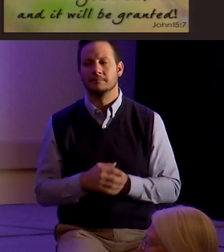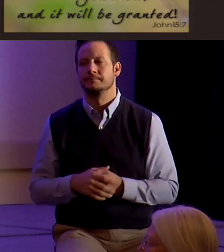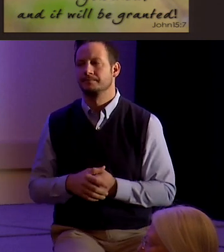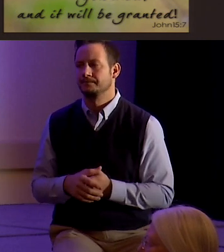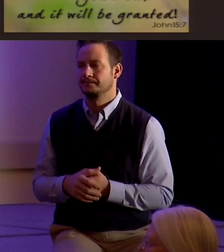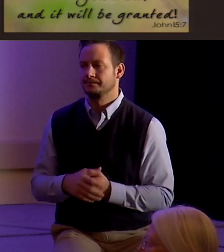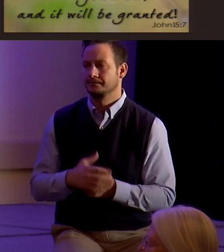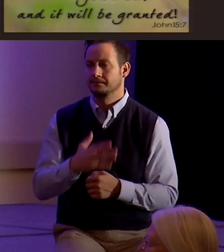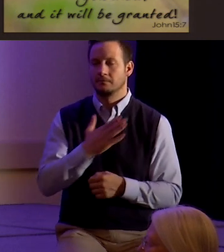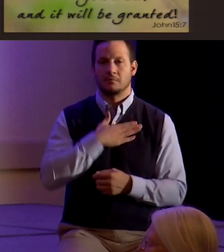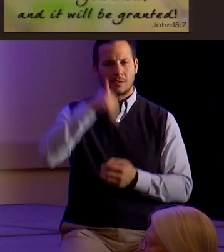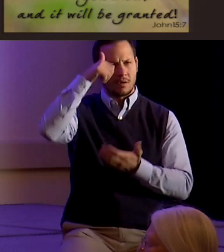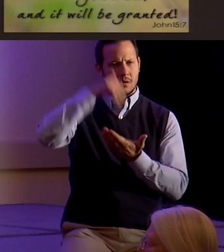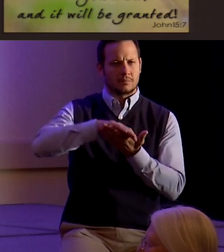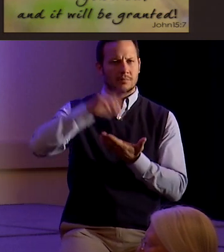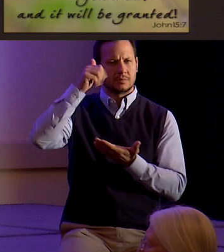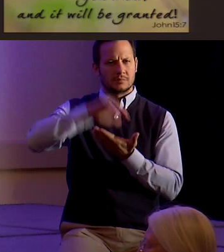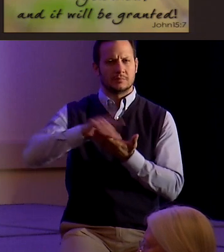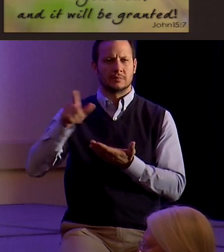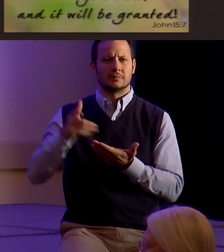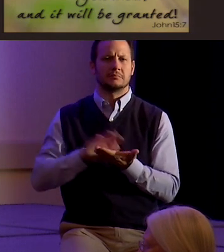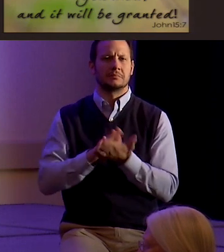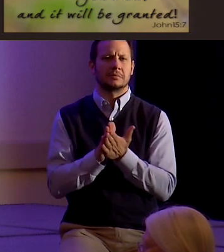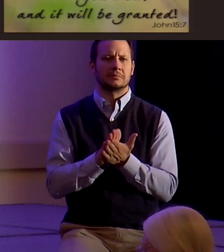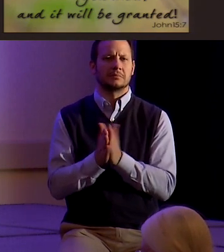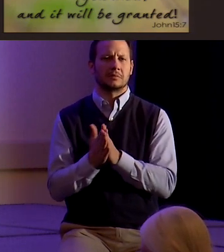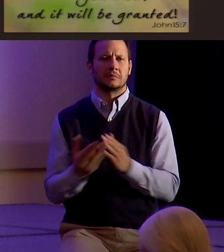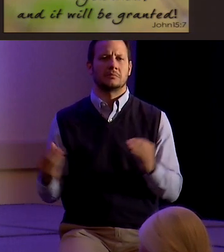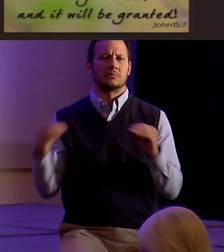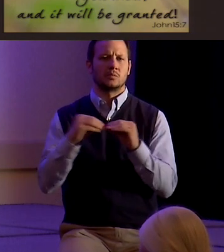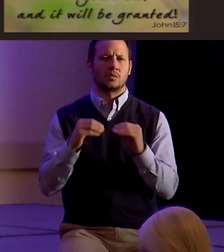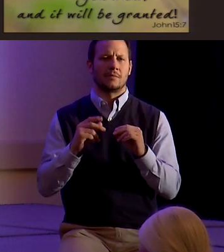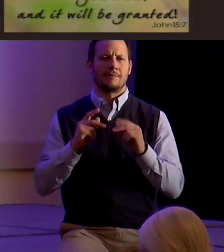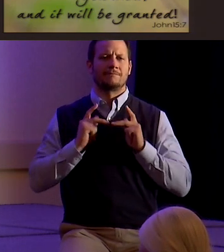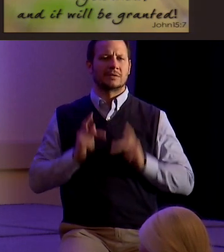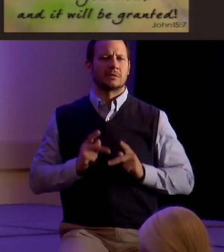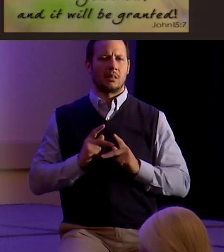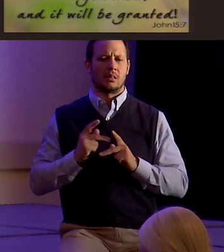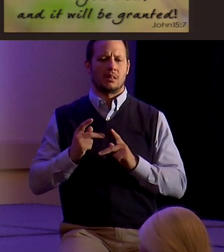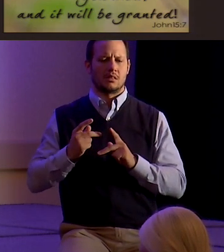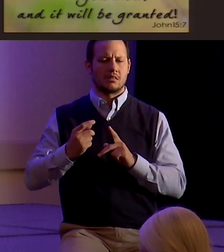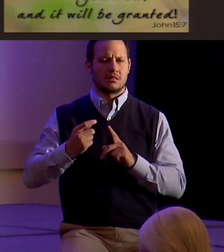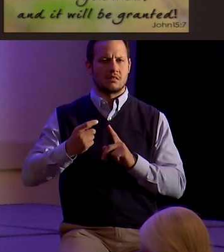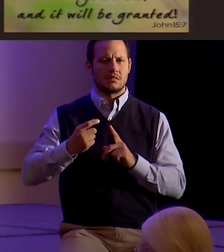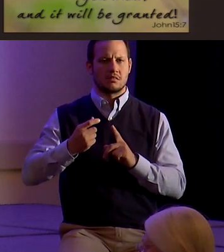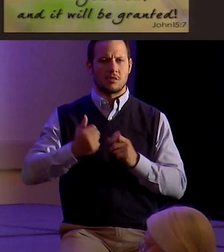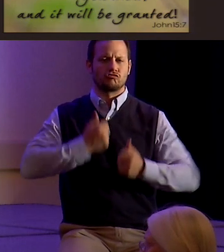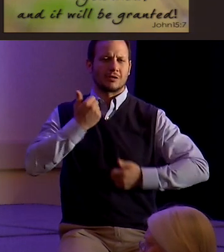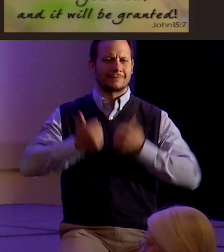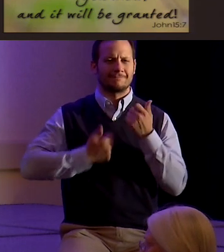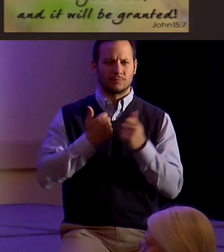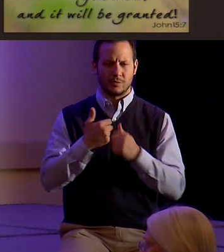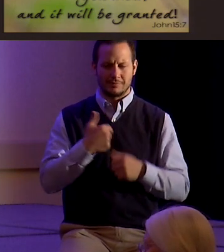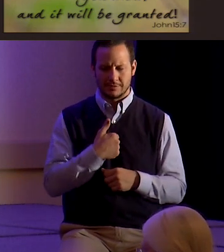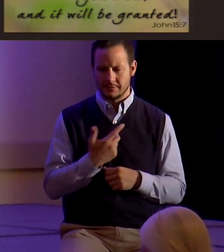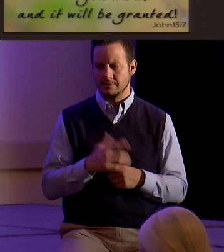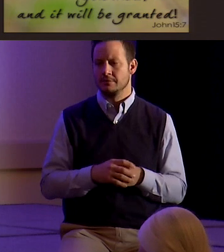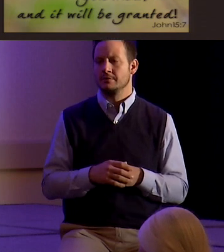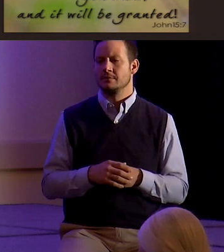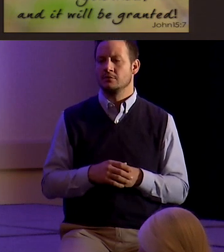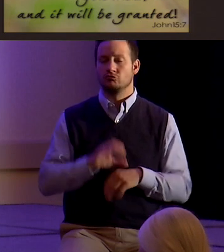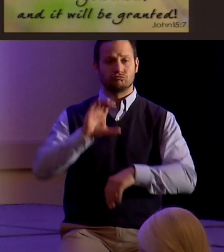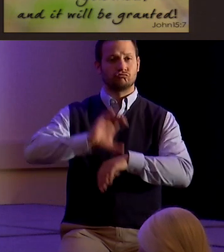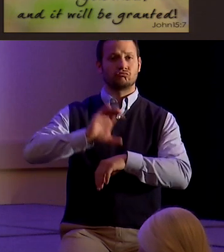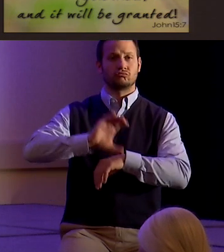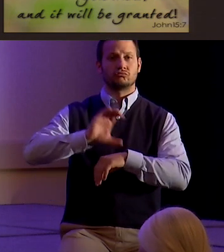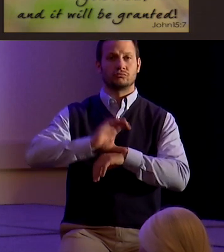husband increasingly became more physically aggressive as the years went on. Our church